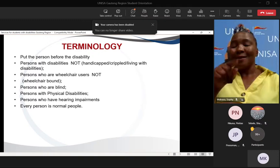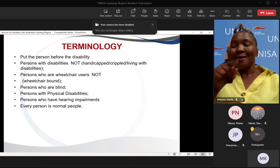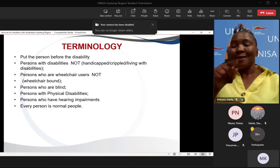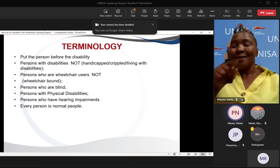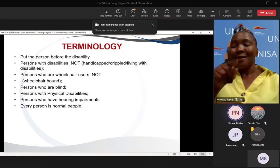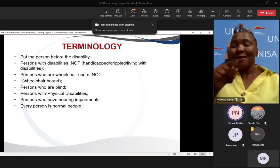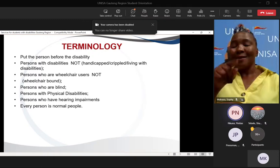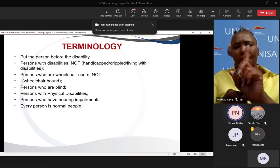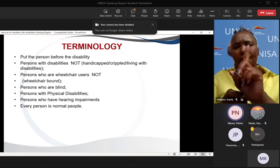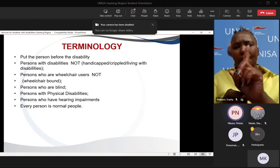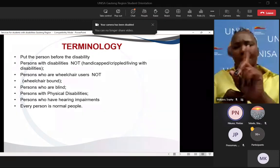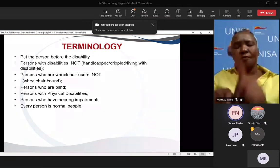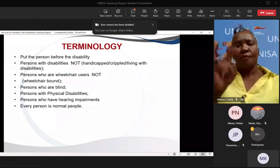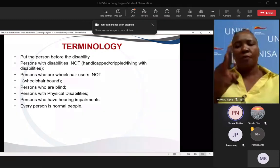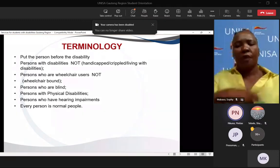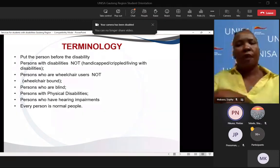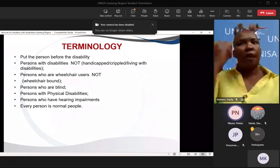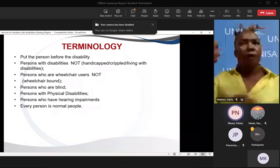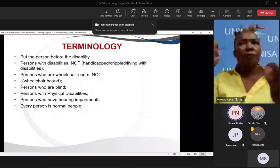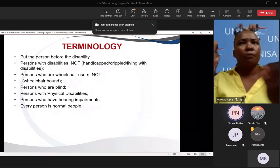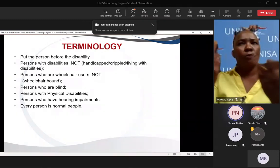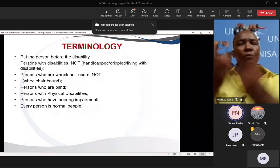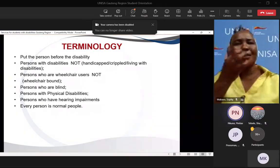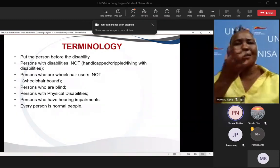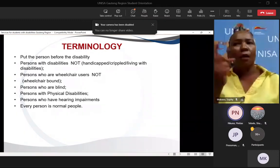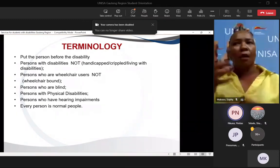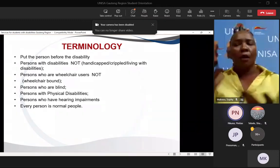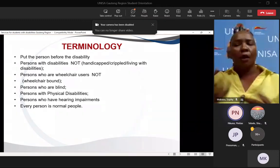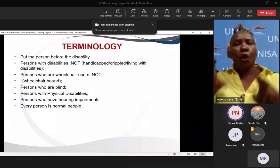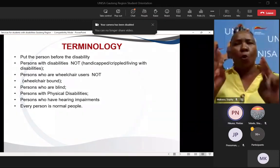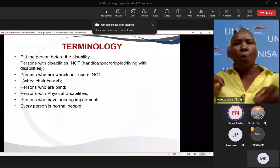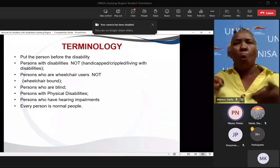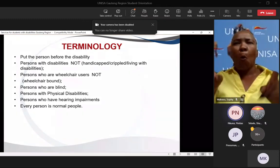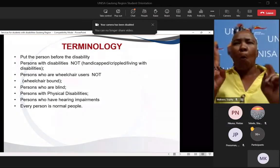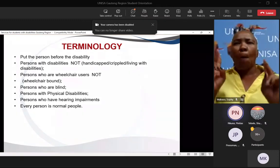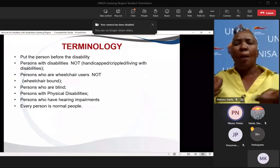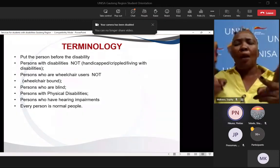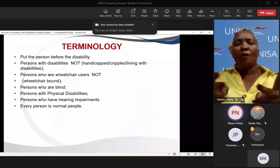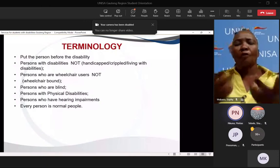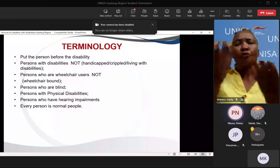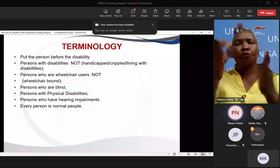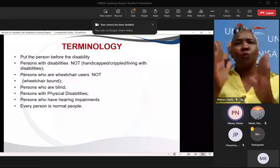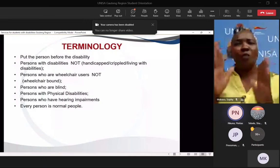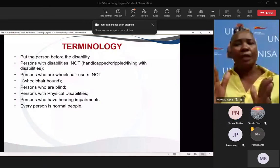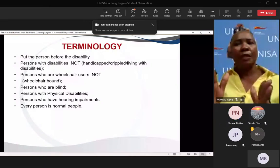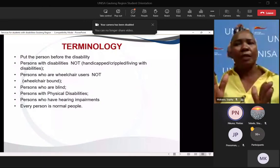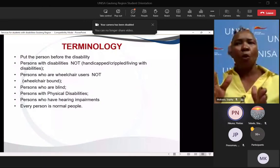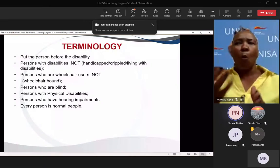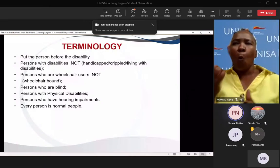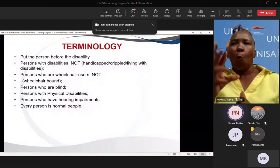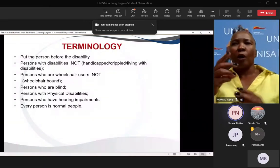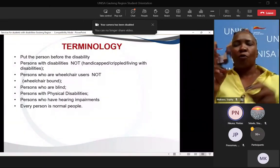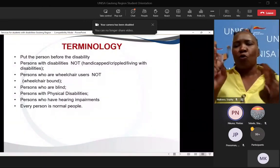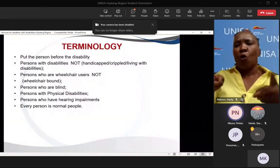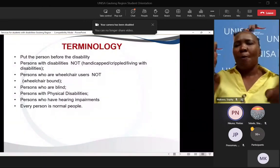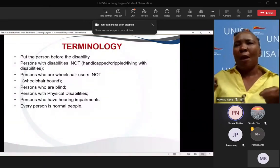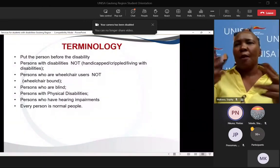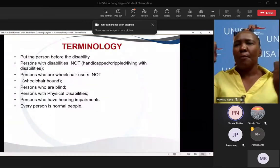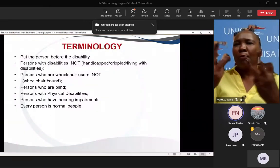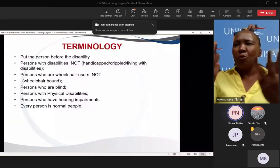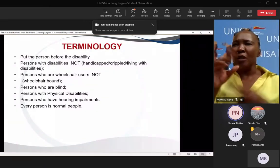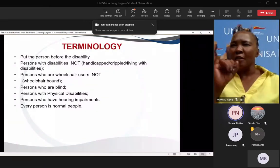and again we hear people saying normal normal students or normal people